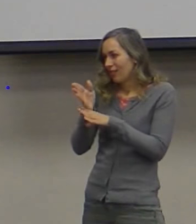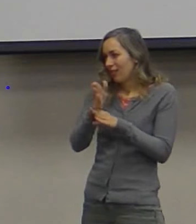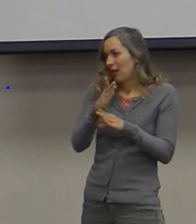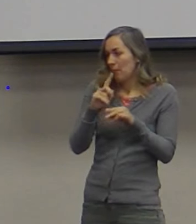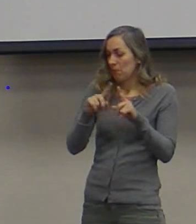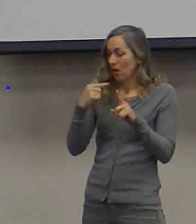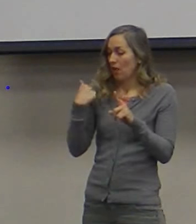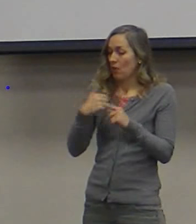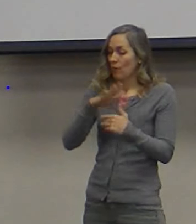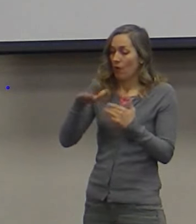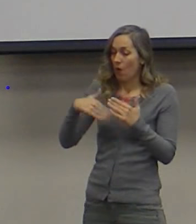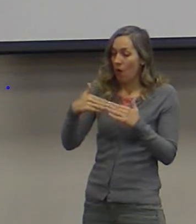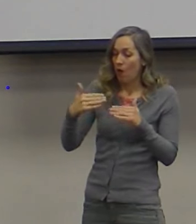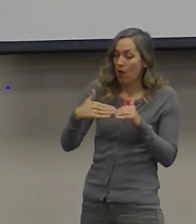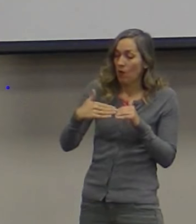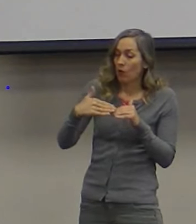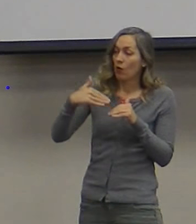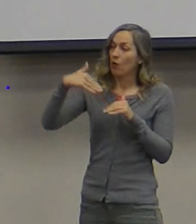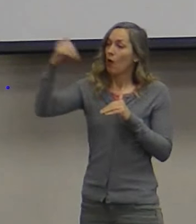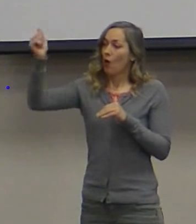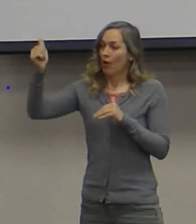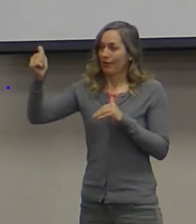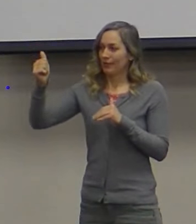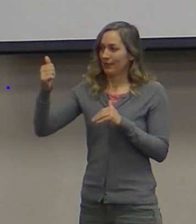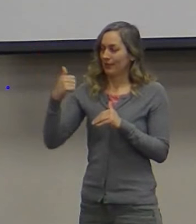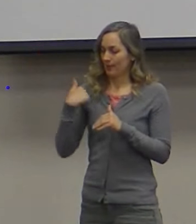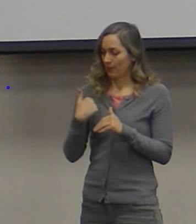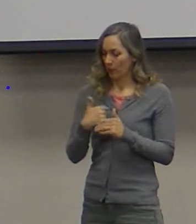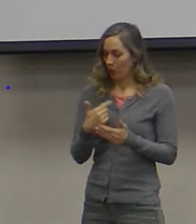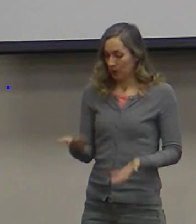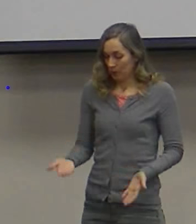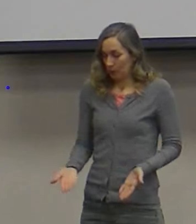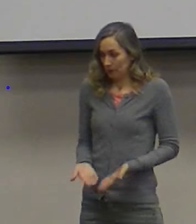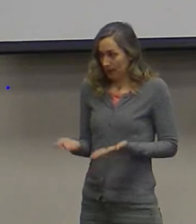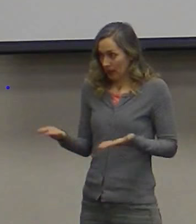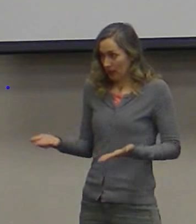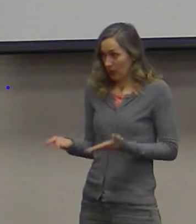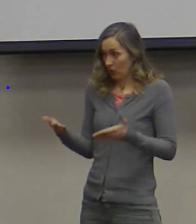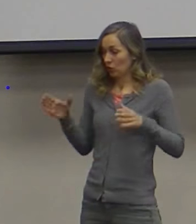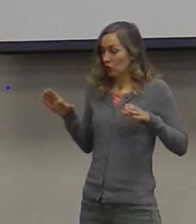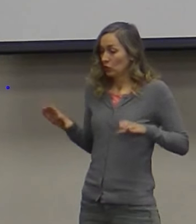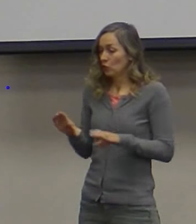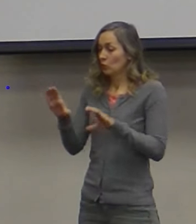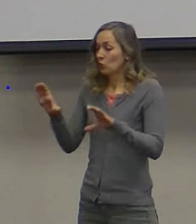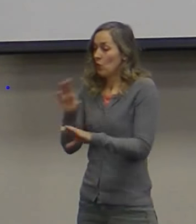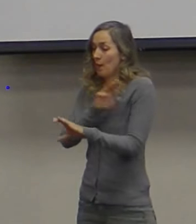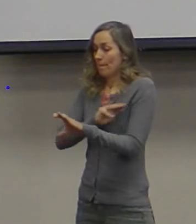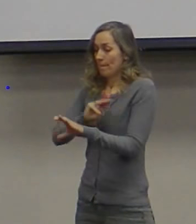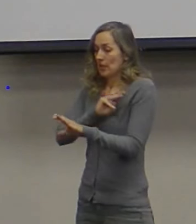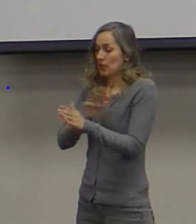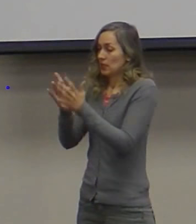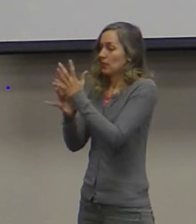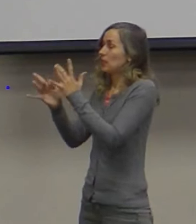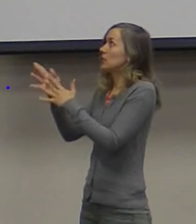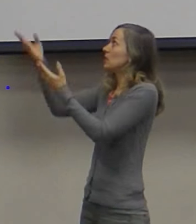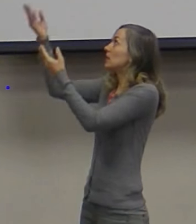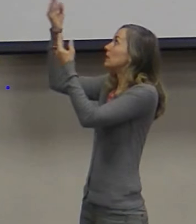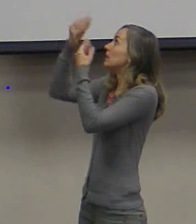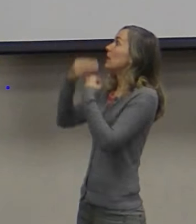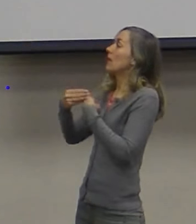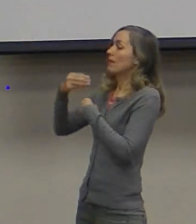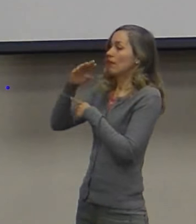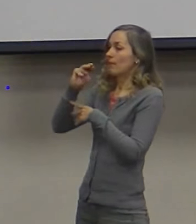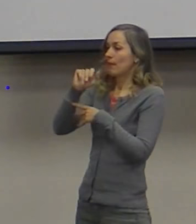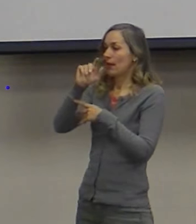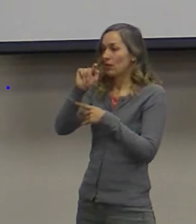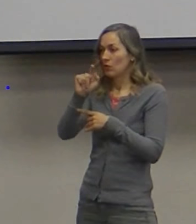in a sense that we're here to complete the mission that Jesus gave us to do. In Matthew 28 and